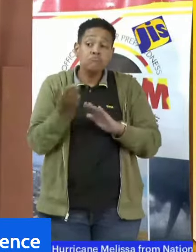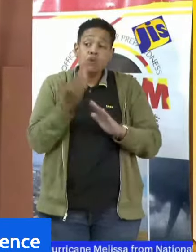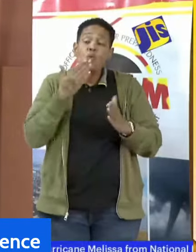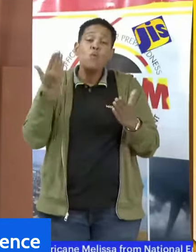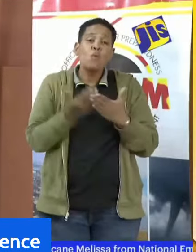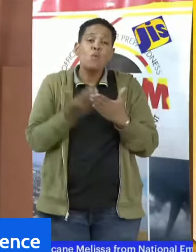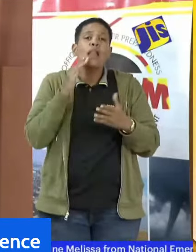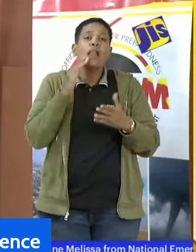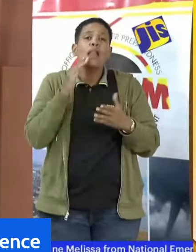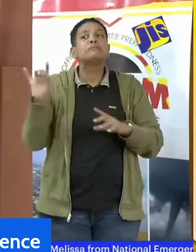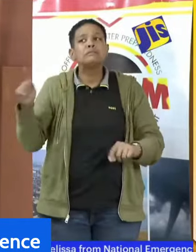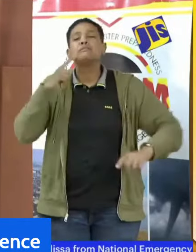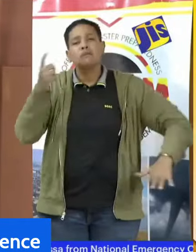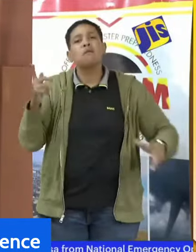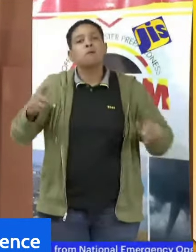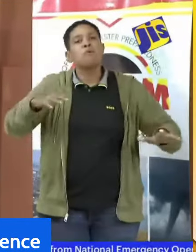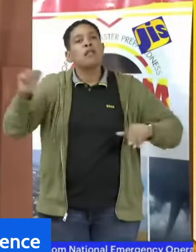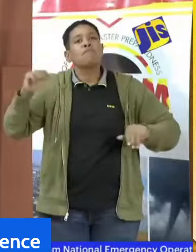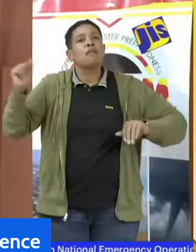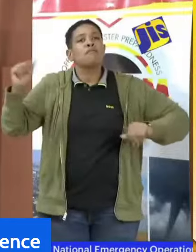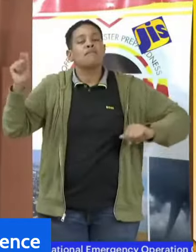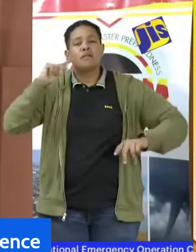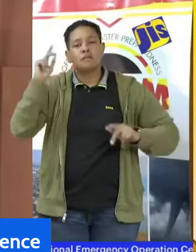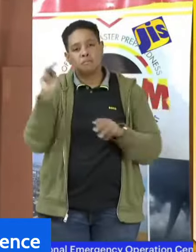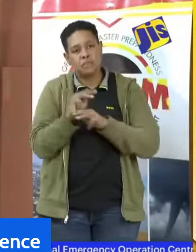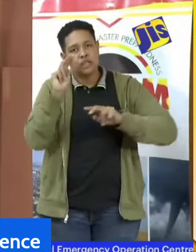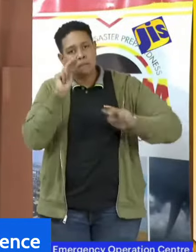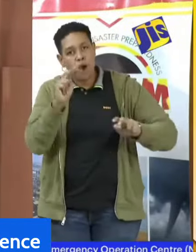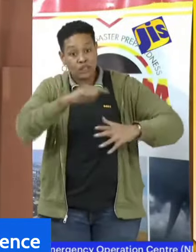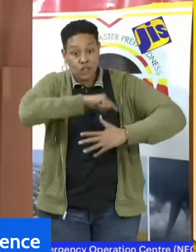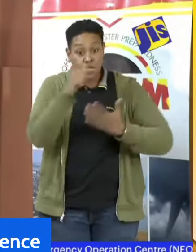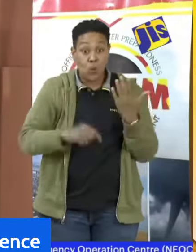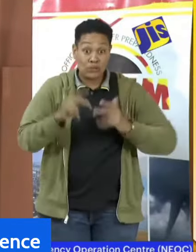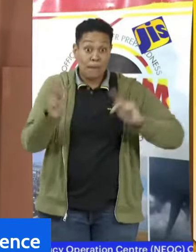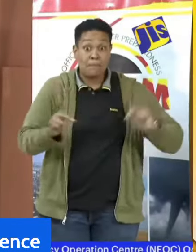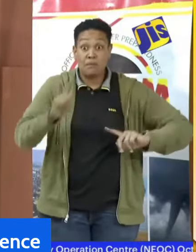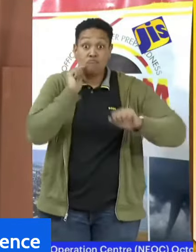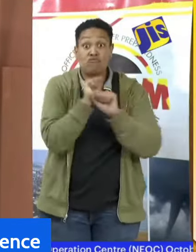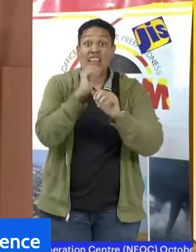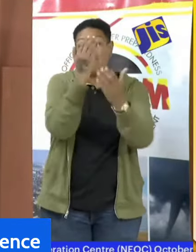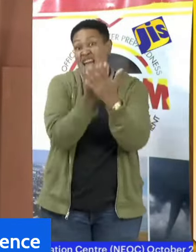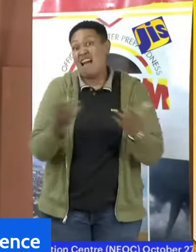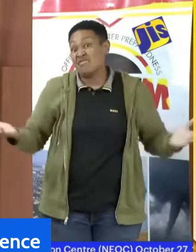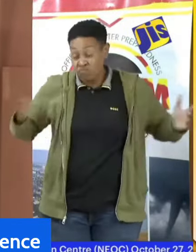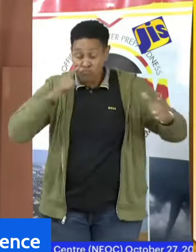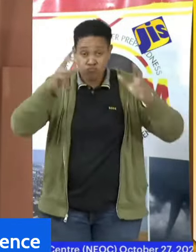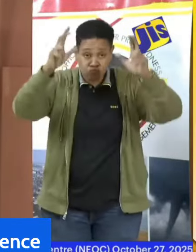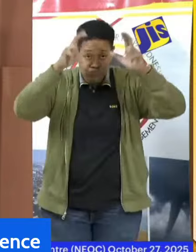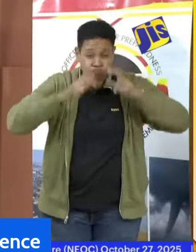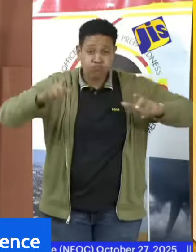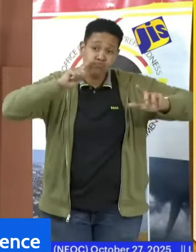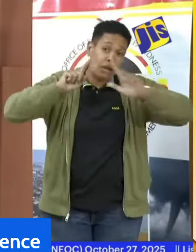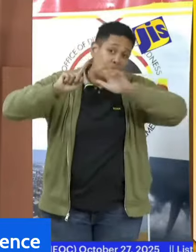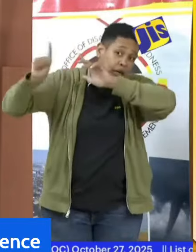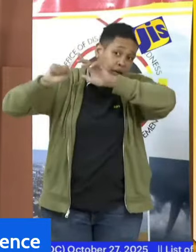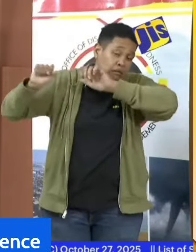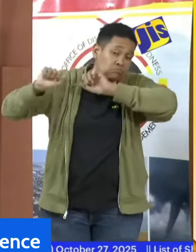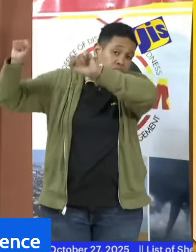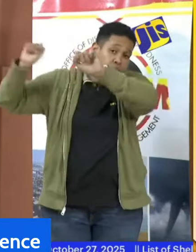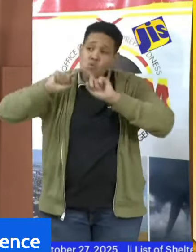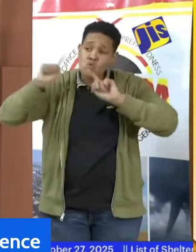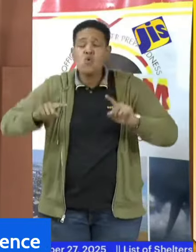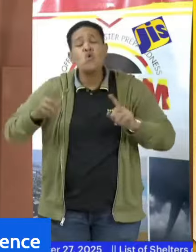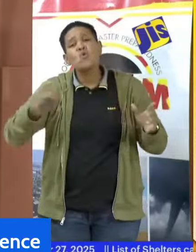well. Minister Mackenzie had been monitoring those, and persons were in fact heeding the evacuation orders. And